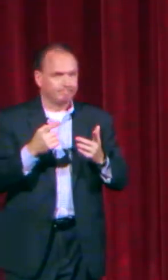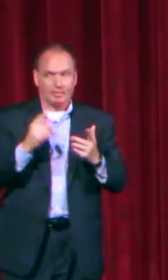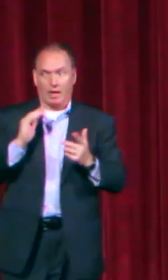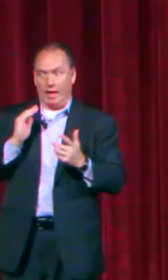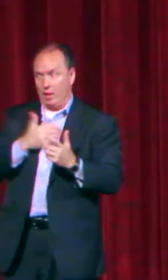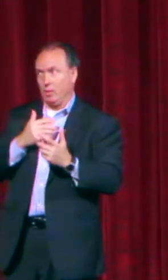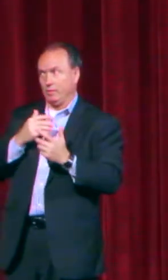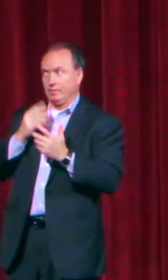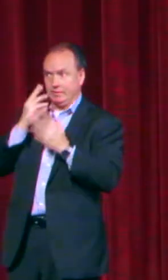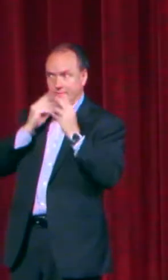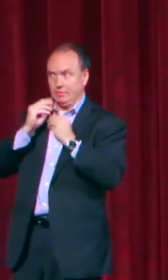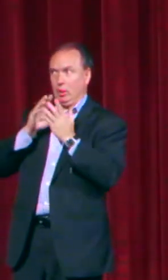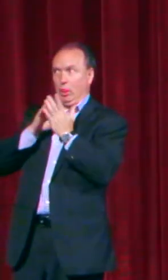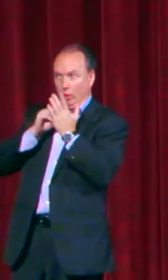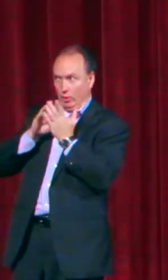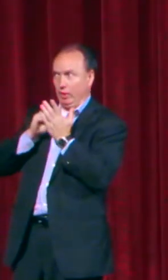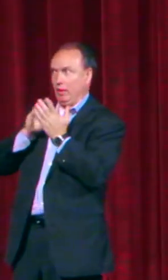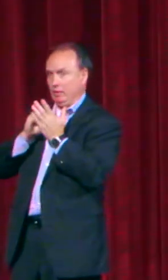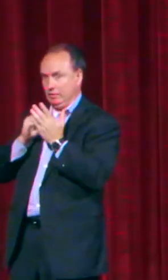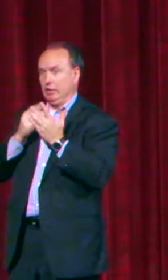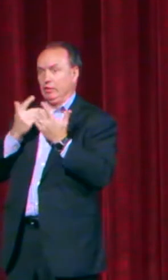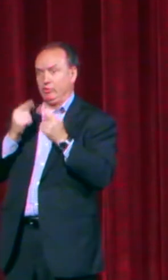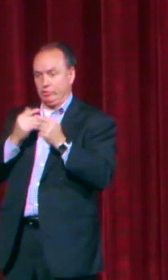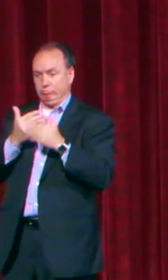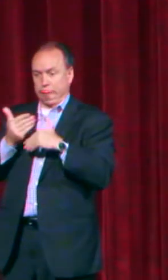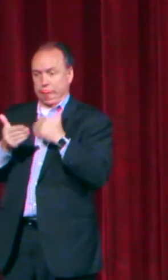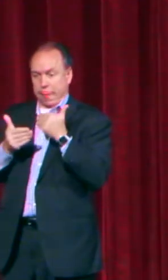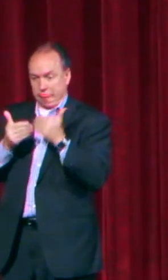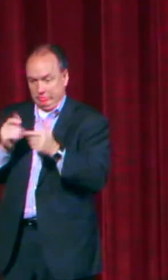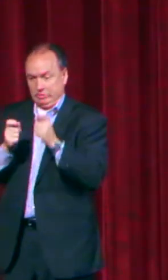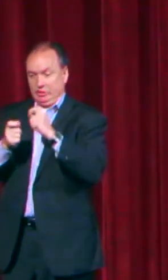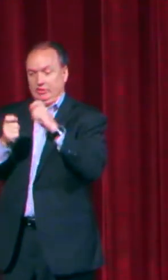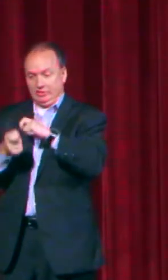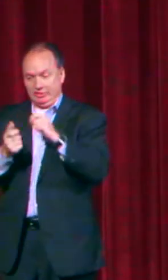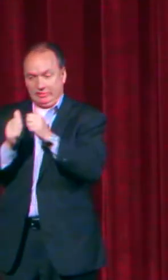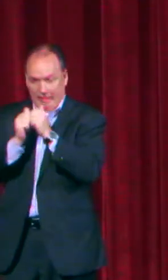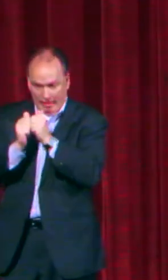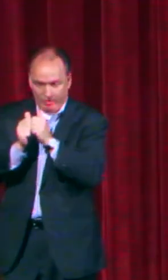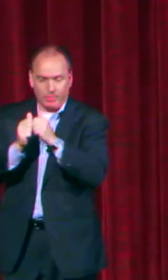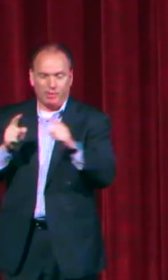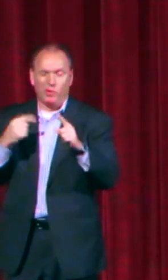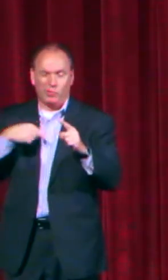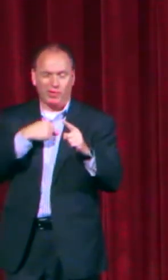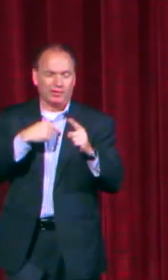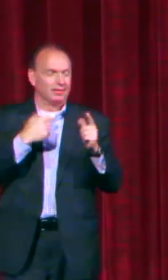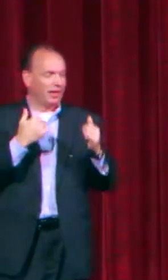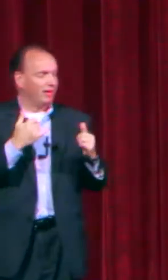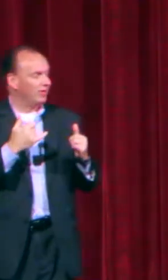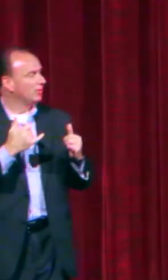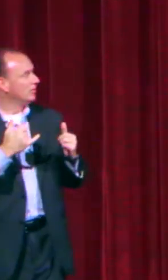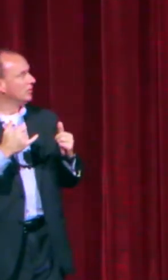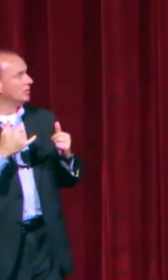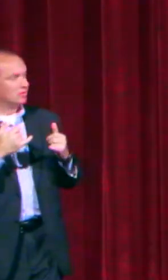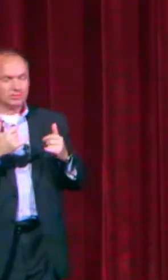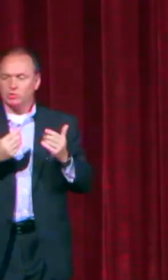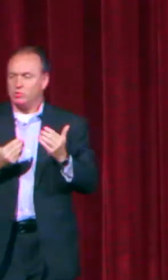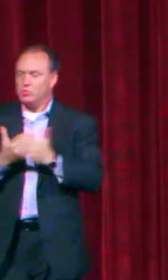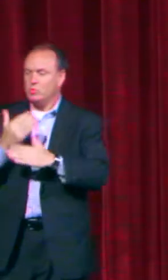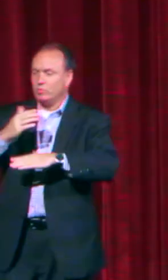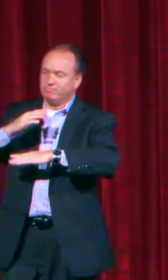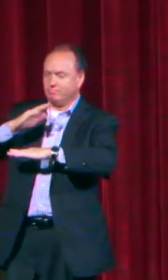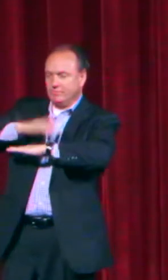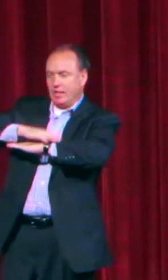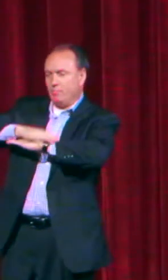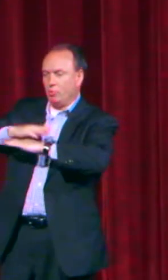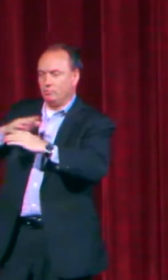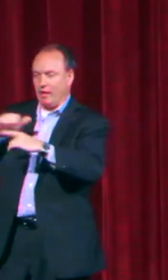a learning experience, and we're all trying to get through this together through all these different changes. But what we're doing is tabletop exercises